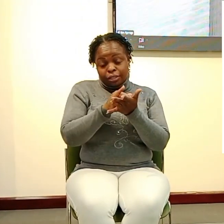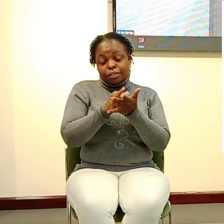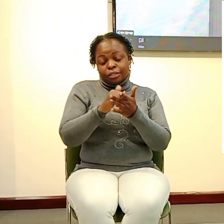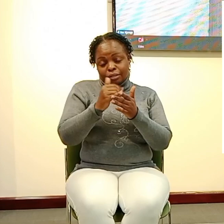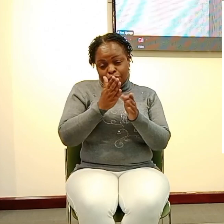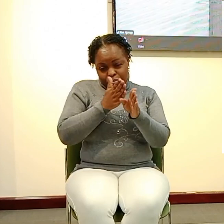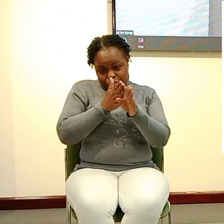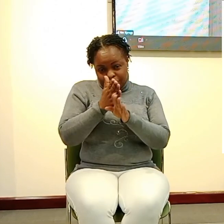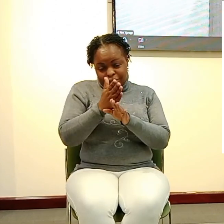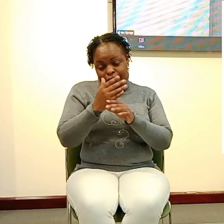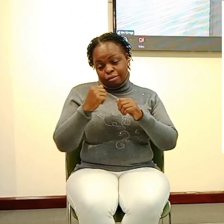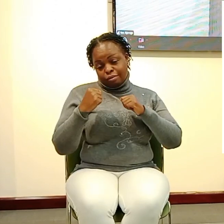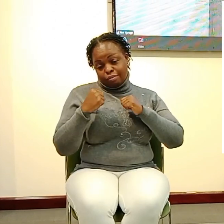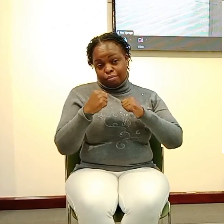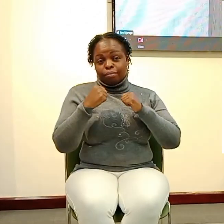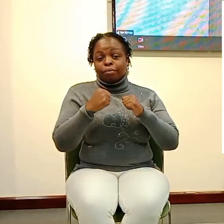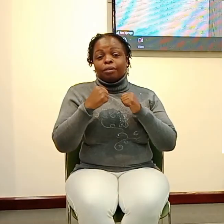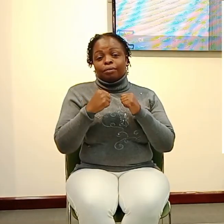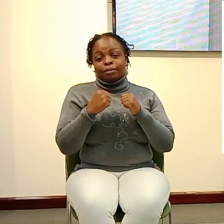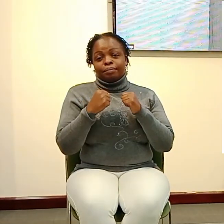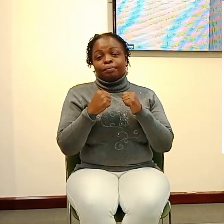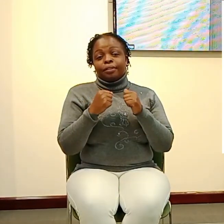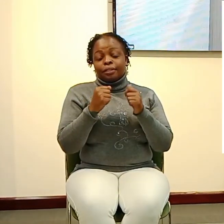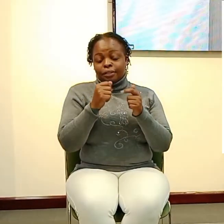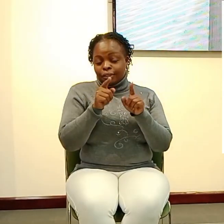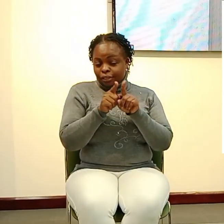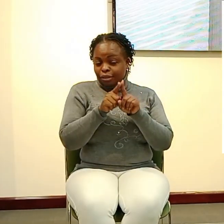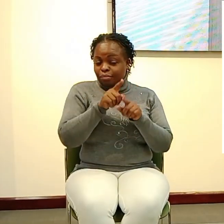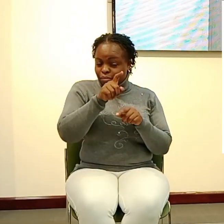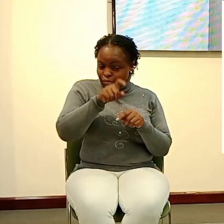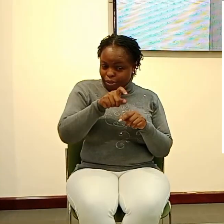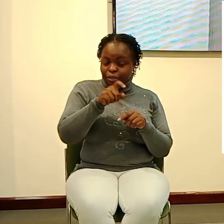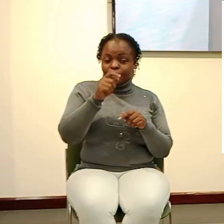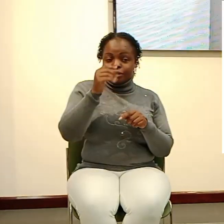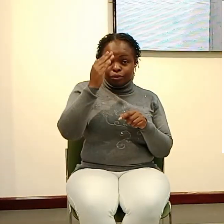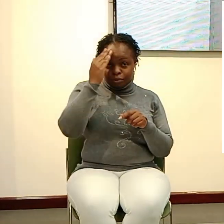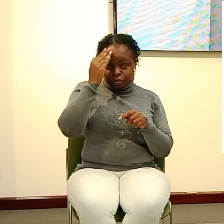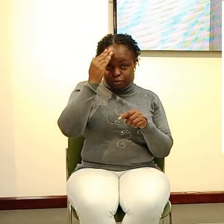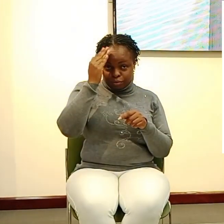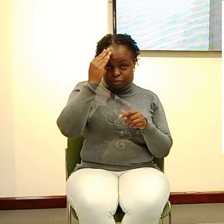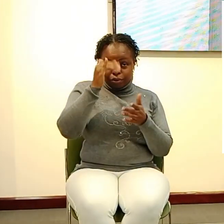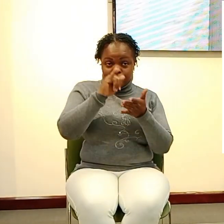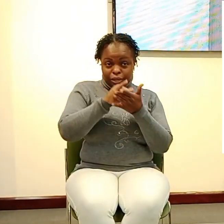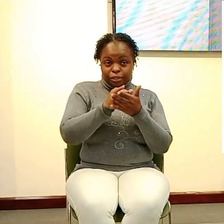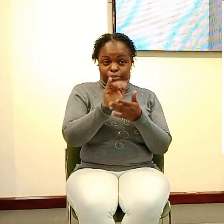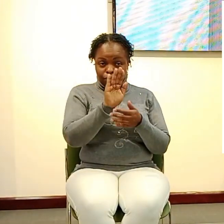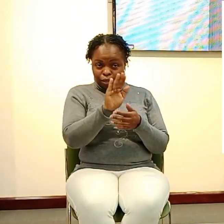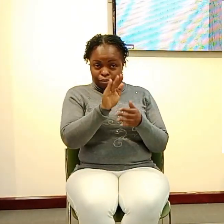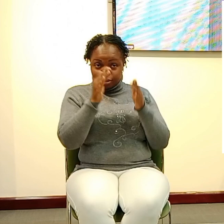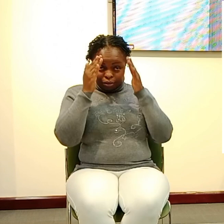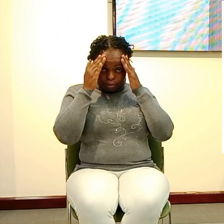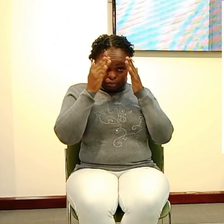powerhouse. And I think that we really need to acknowledge that. Her commitment